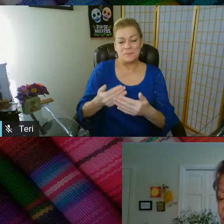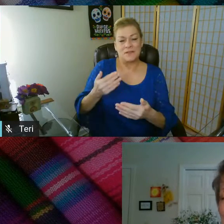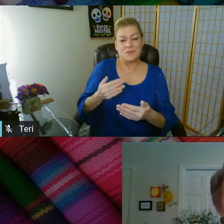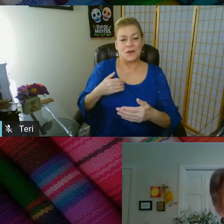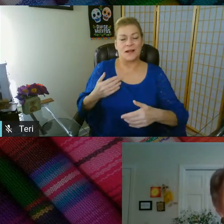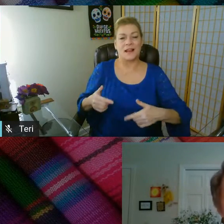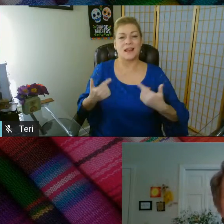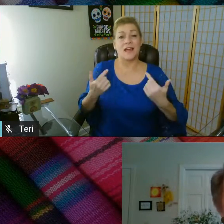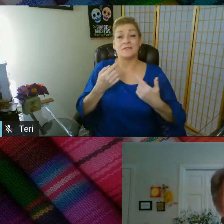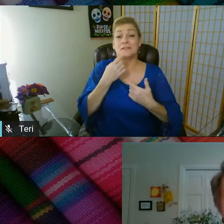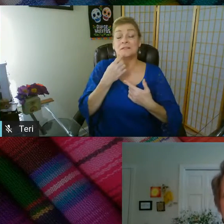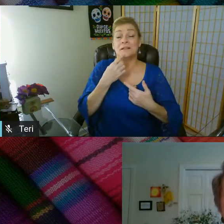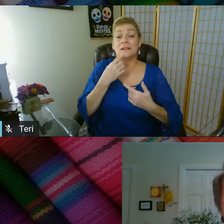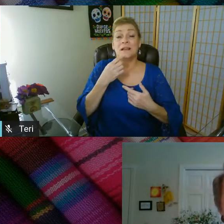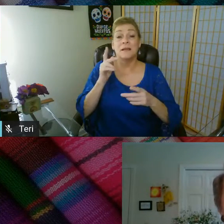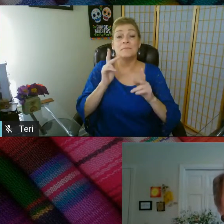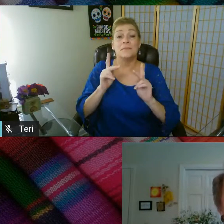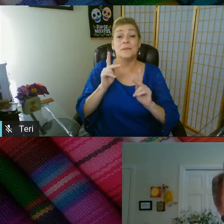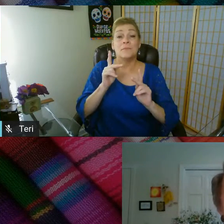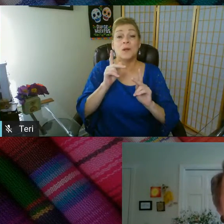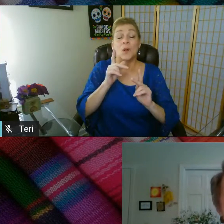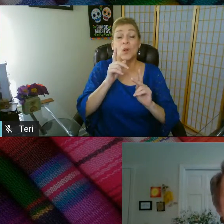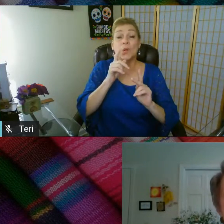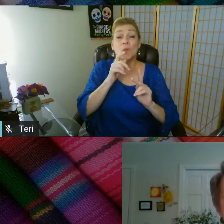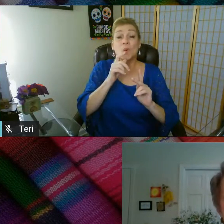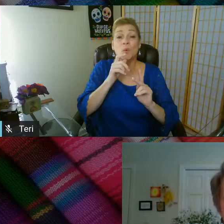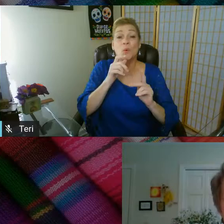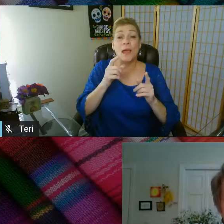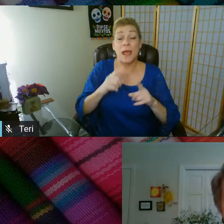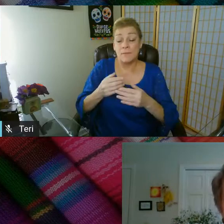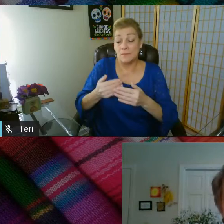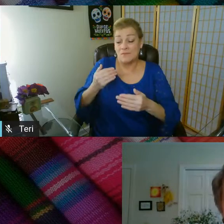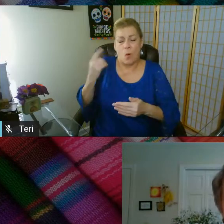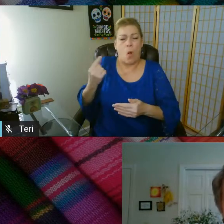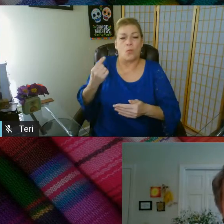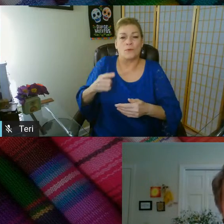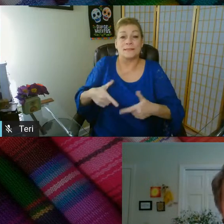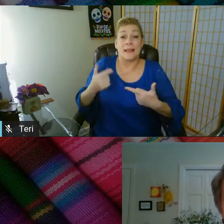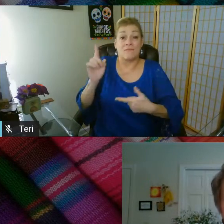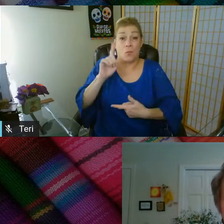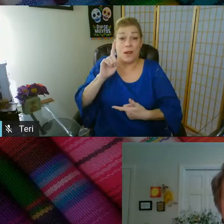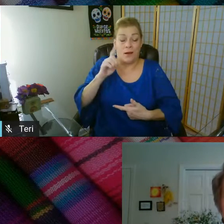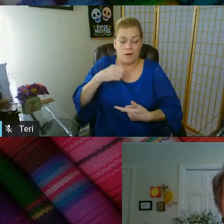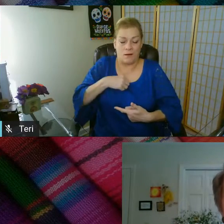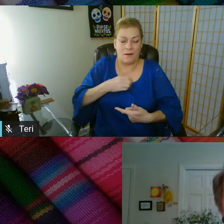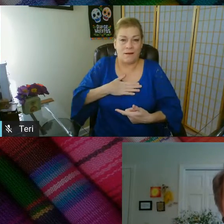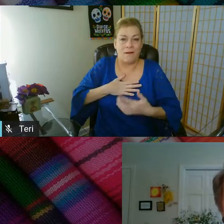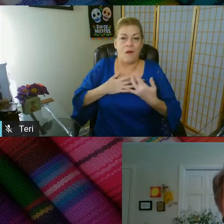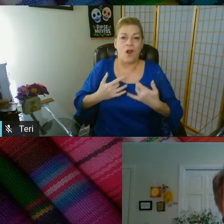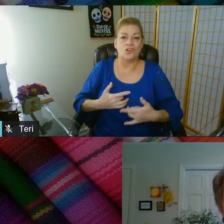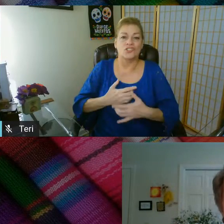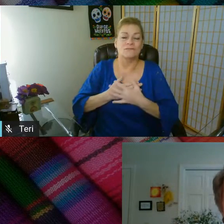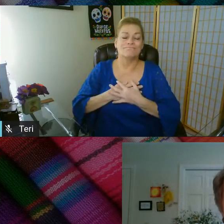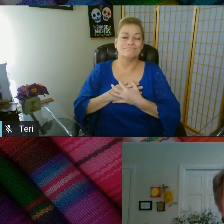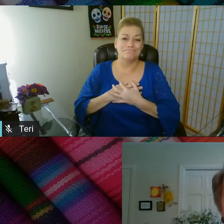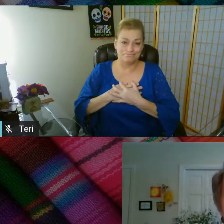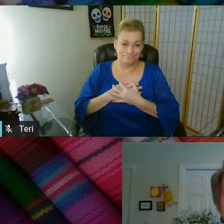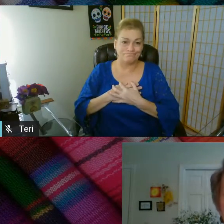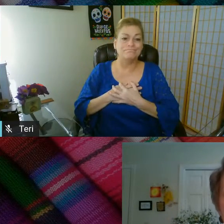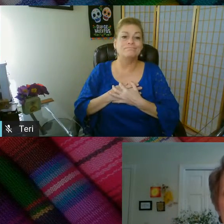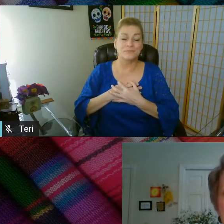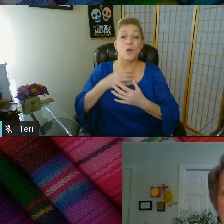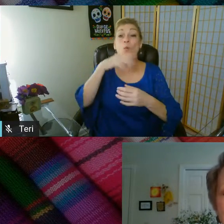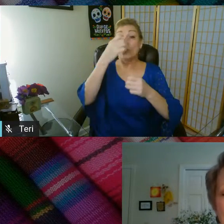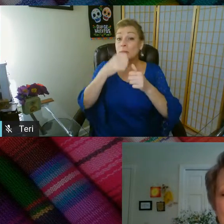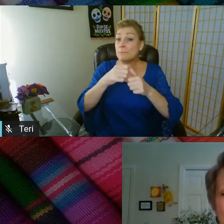we say, those that have gone before us are always in our hearts. And as we remember them, we